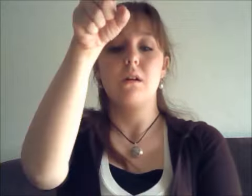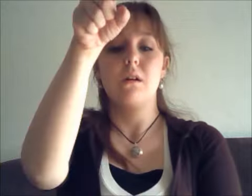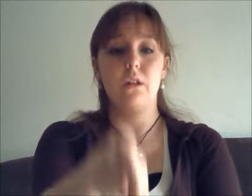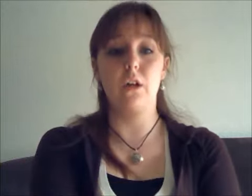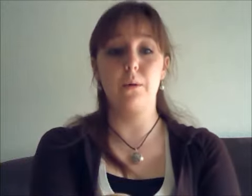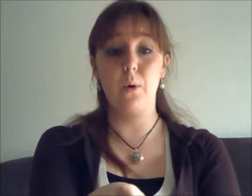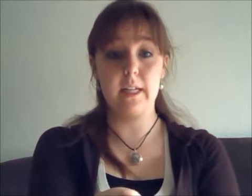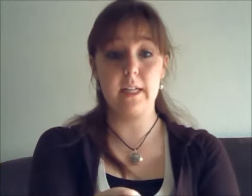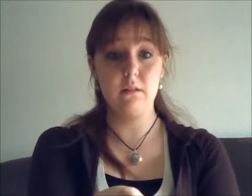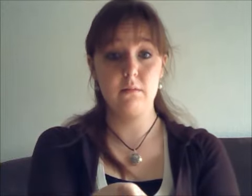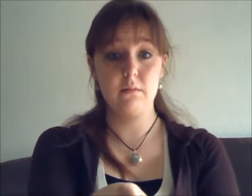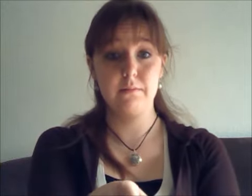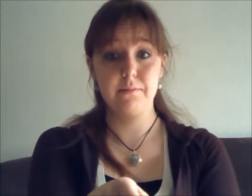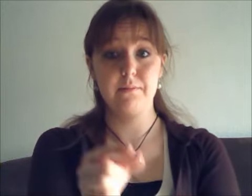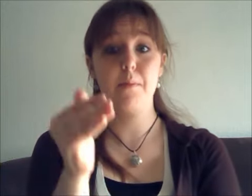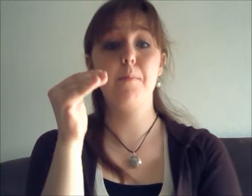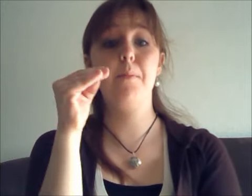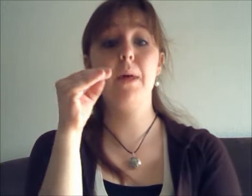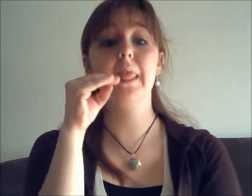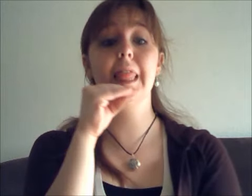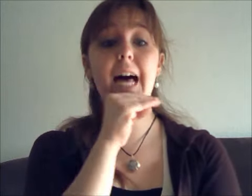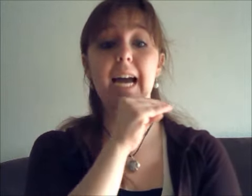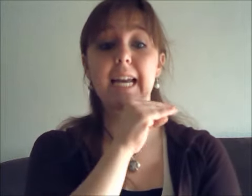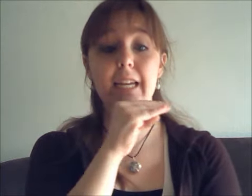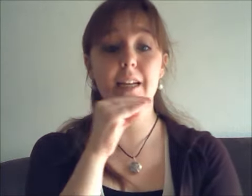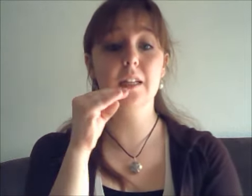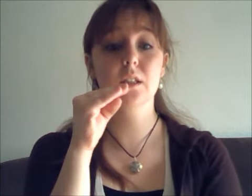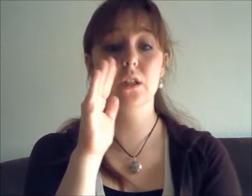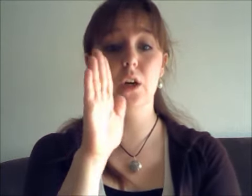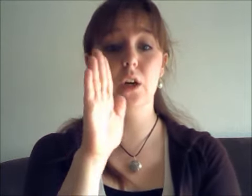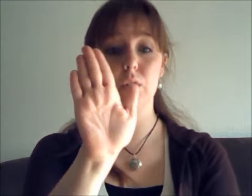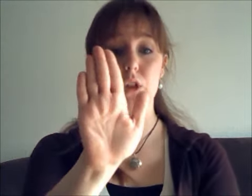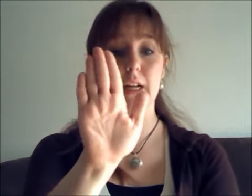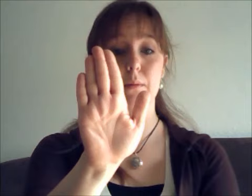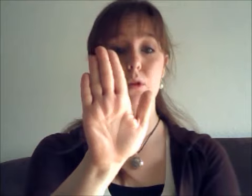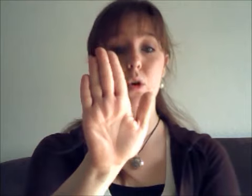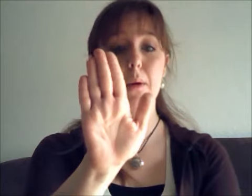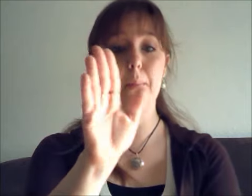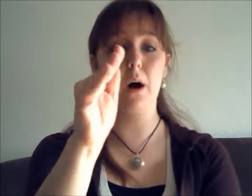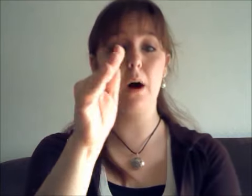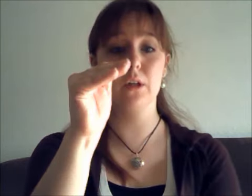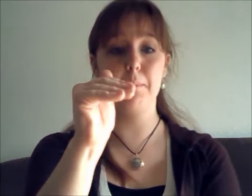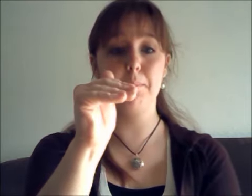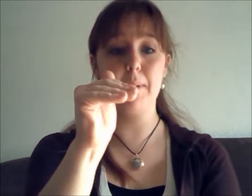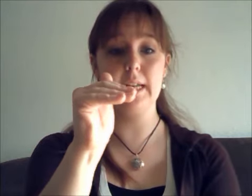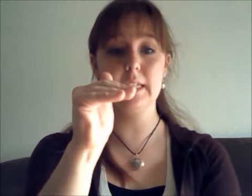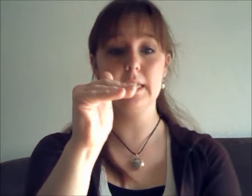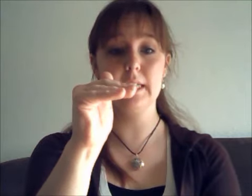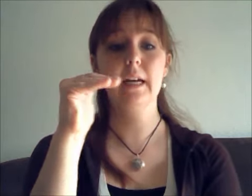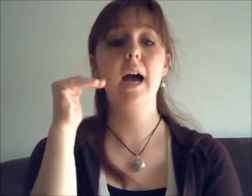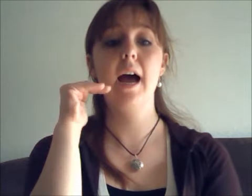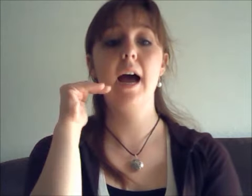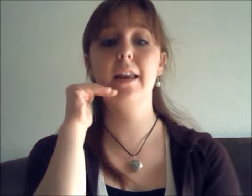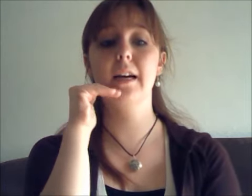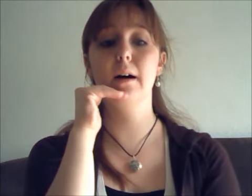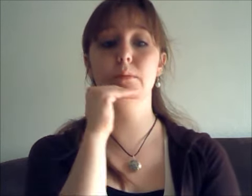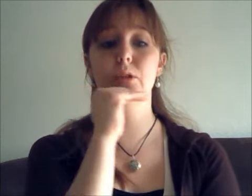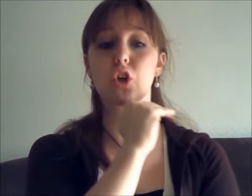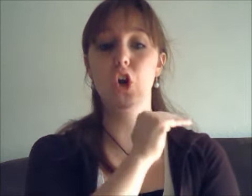You're going to point again. Been lying, so you take a normal palm, you're going to bend it, and it comes across